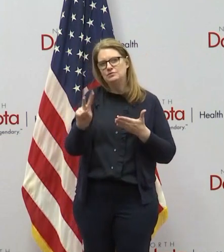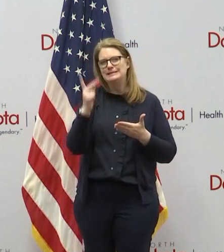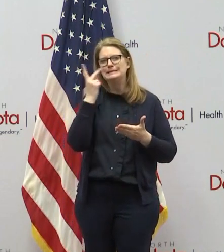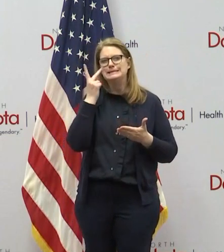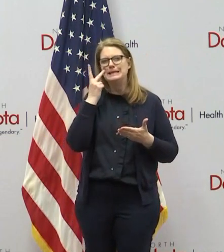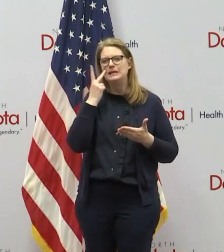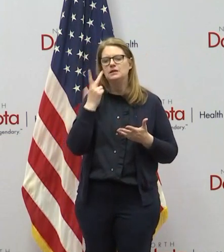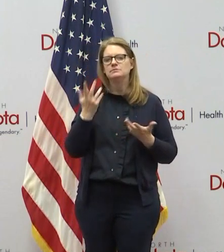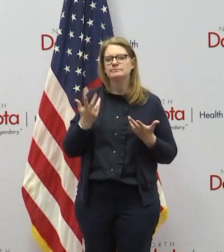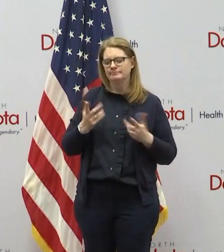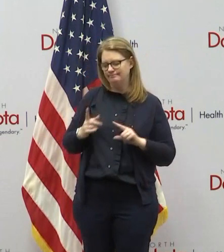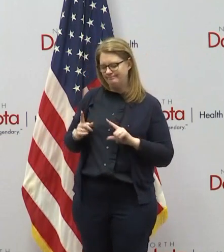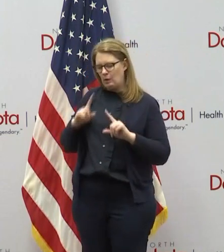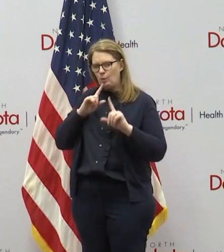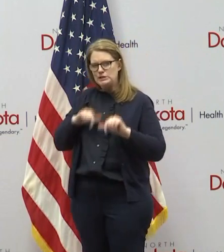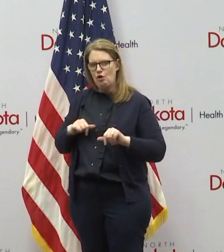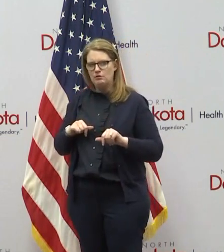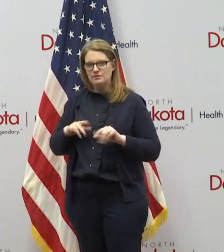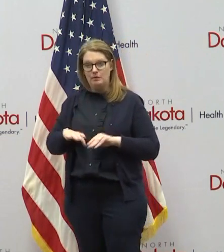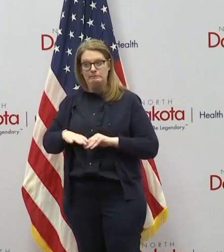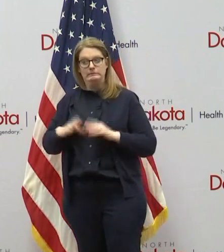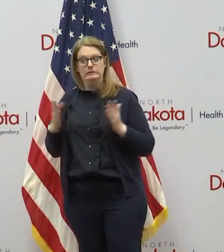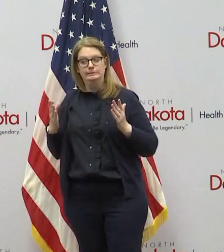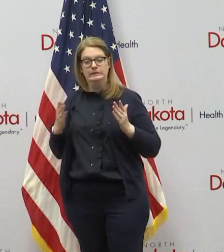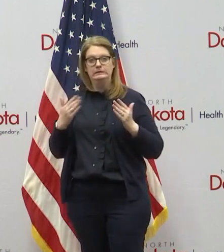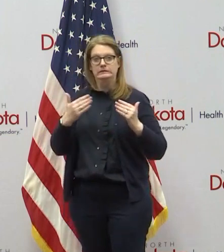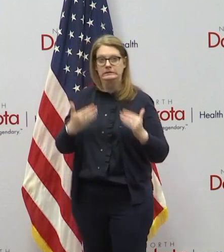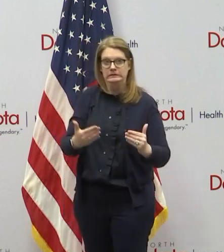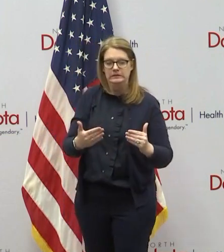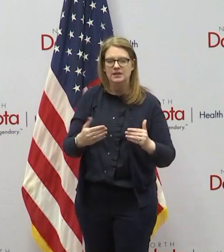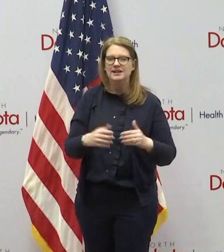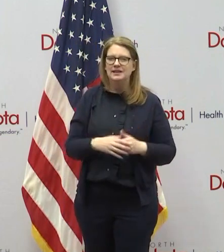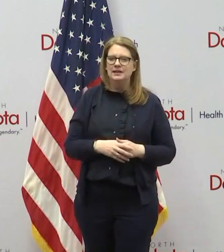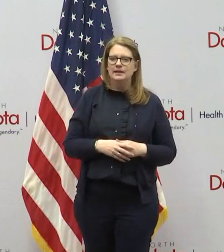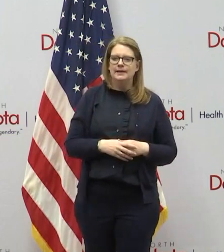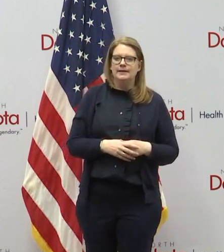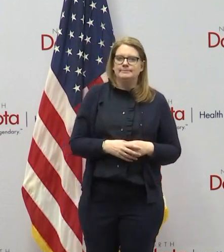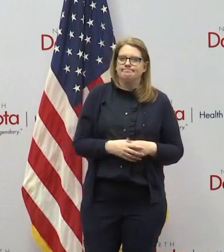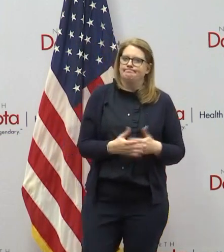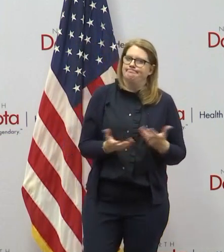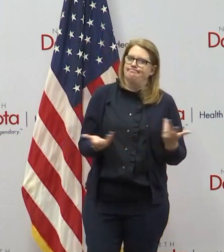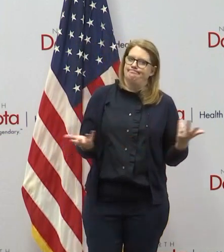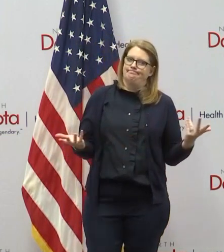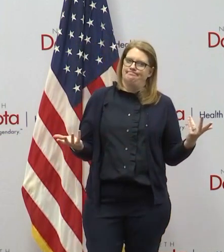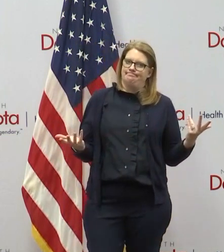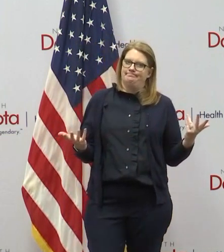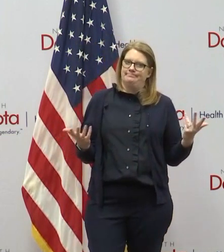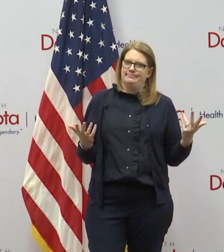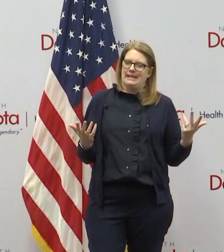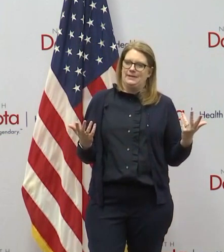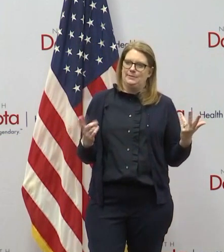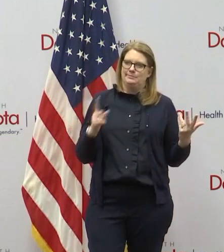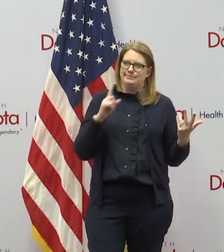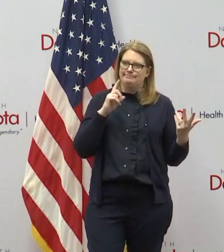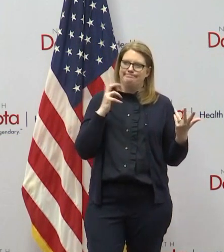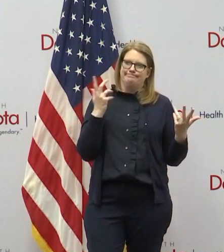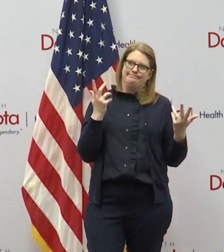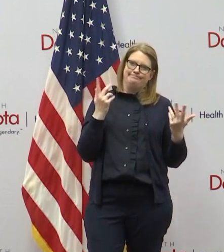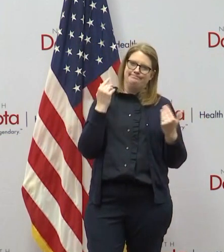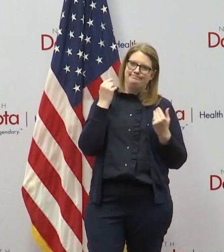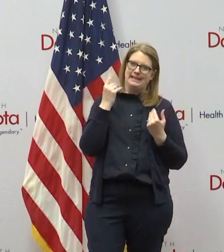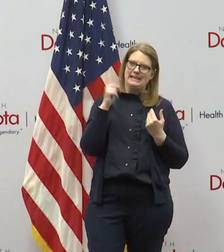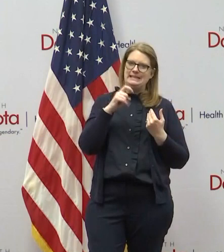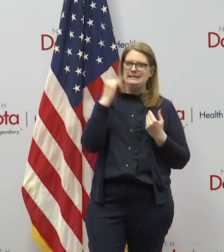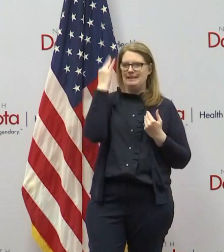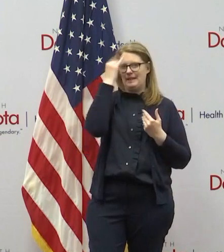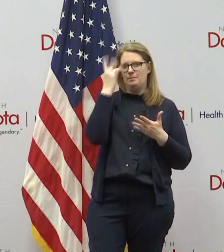seeing results from that. So I would say that in set expectations, I have in other formats said to think about this